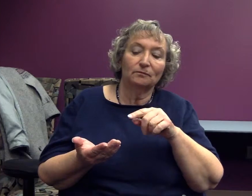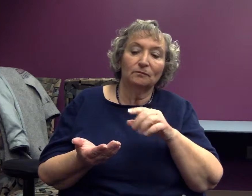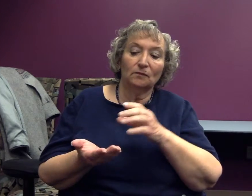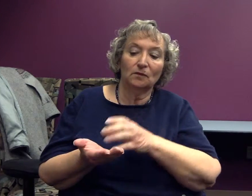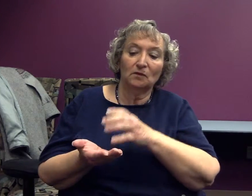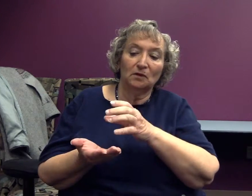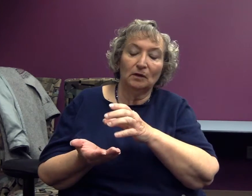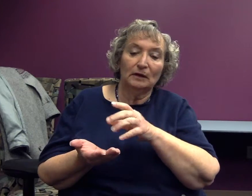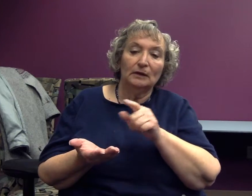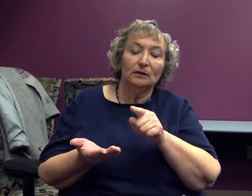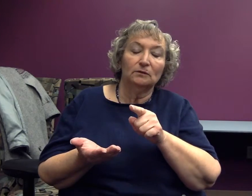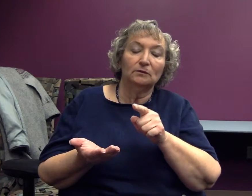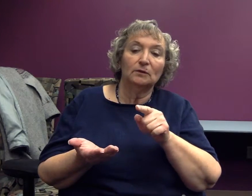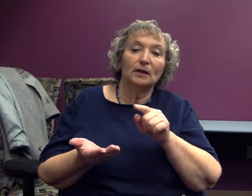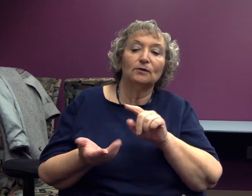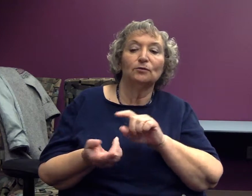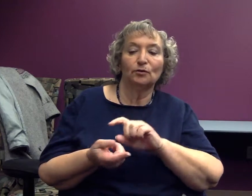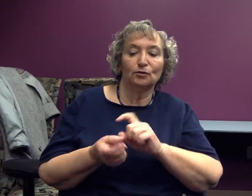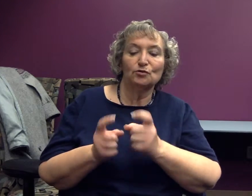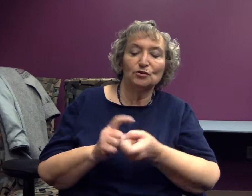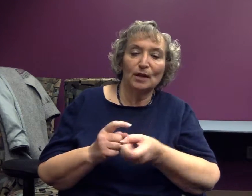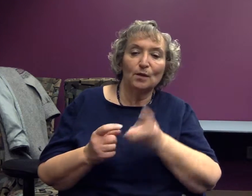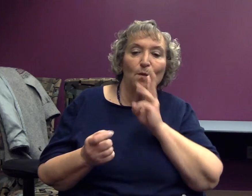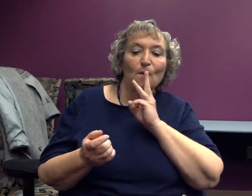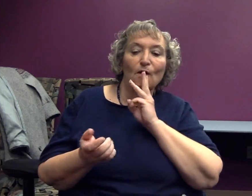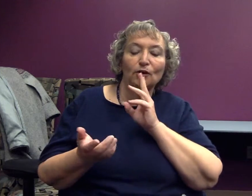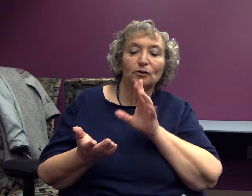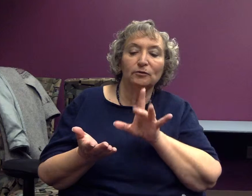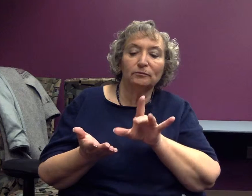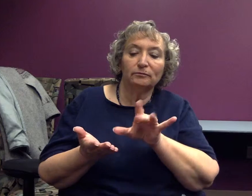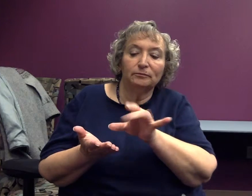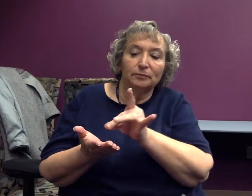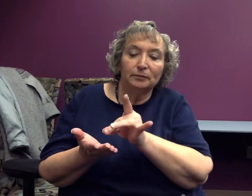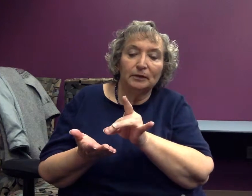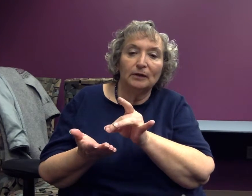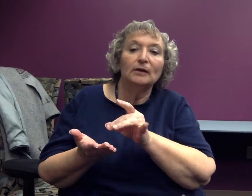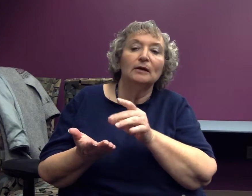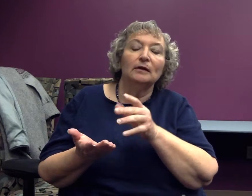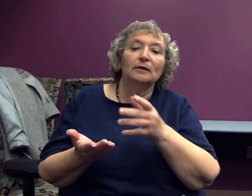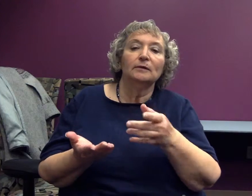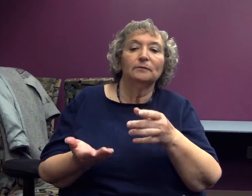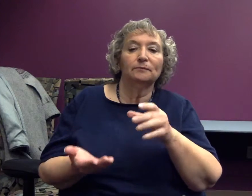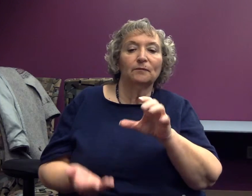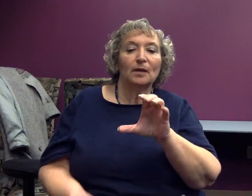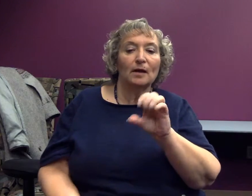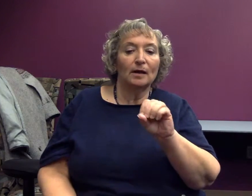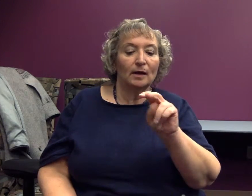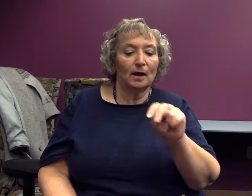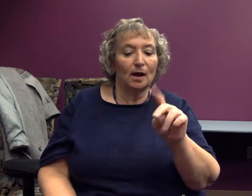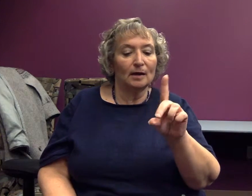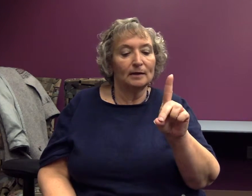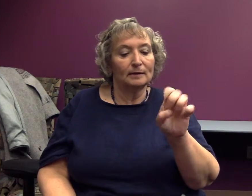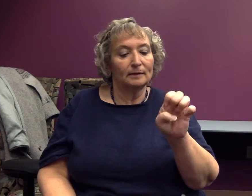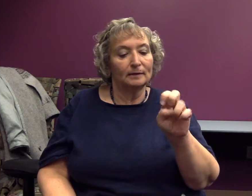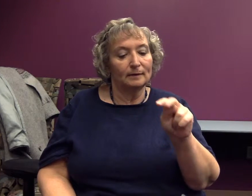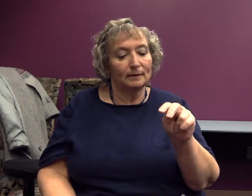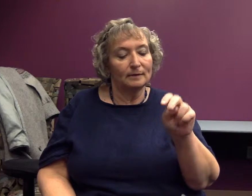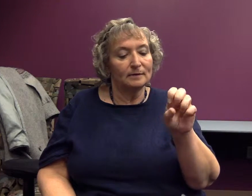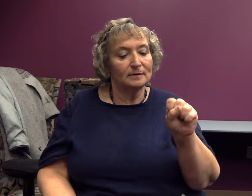cools and turns to water and collects on the outside of the Pepsi. That's condensation. There are 100 examples. Everybody got this? We'll